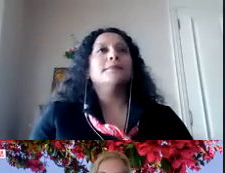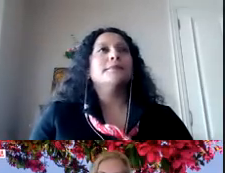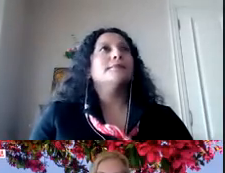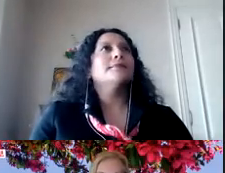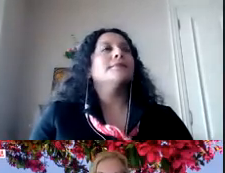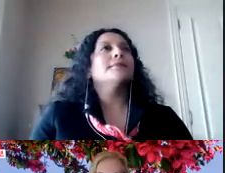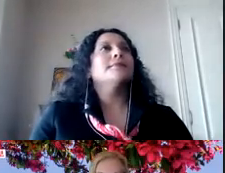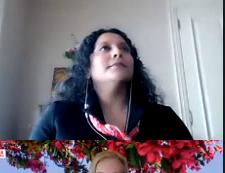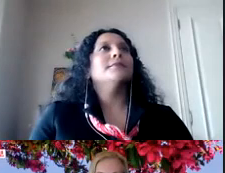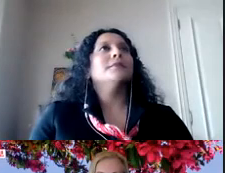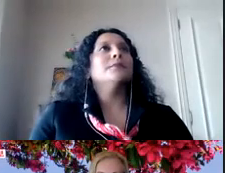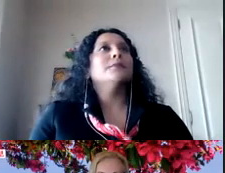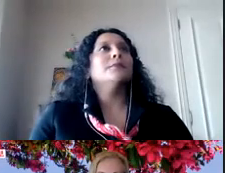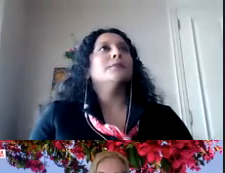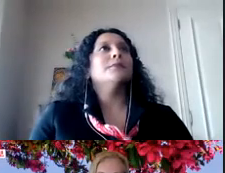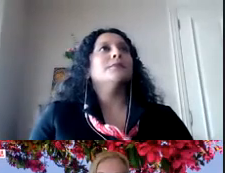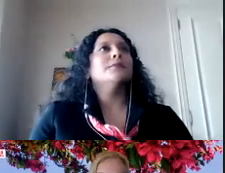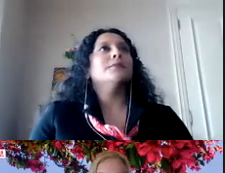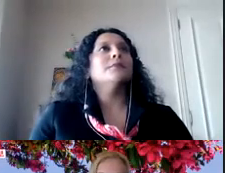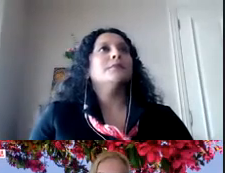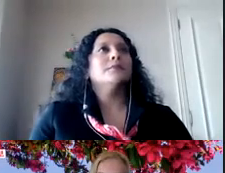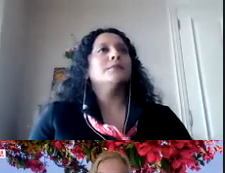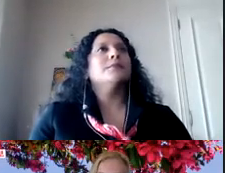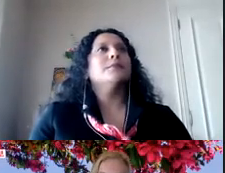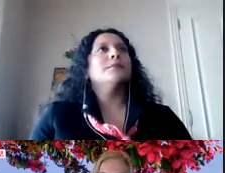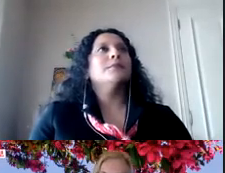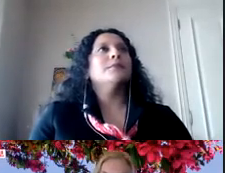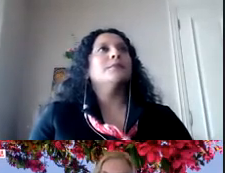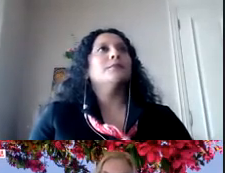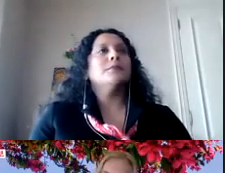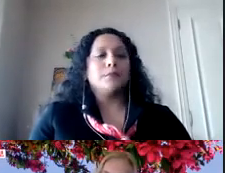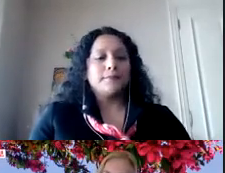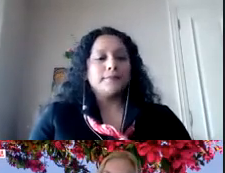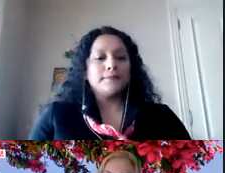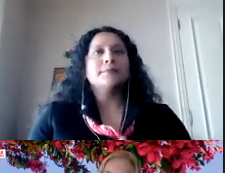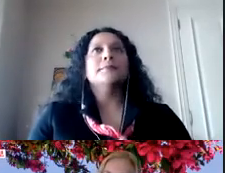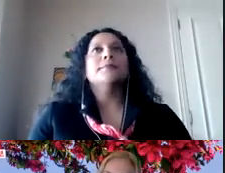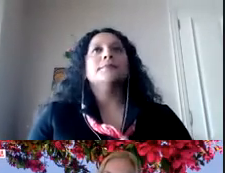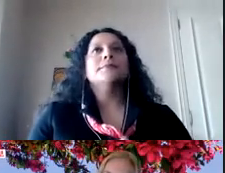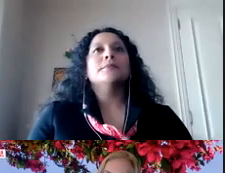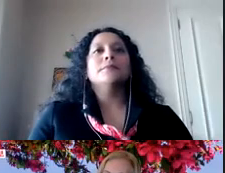Thank you.